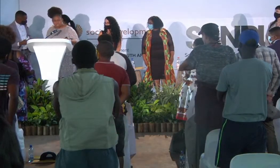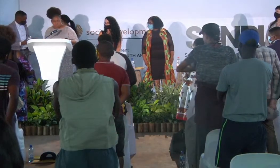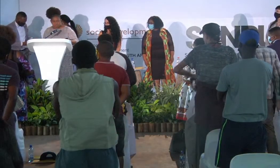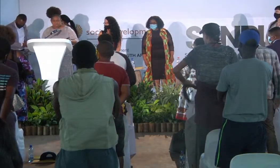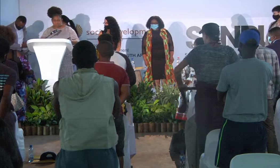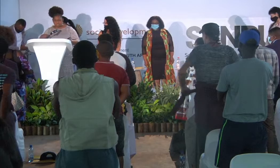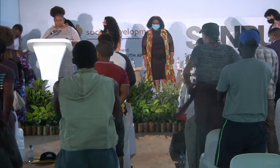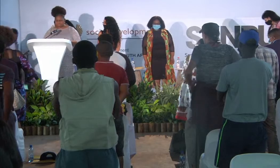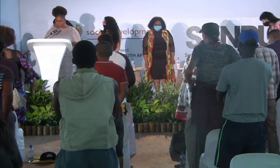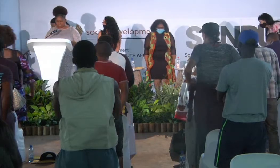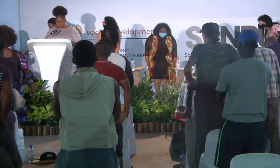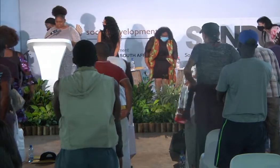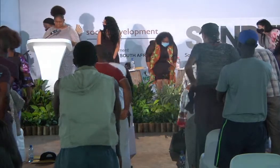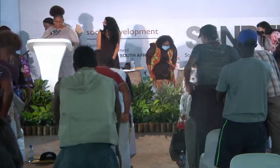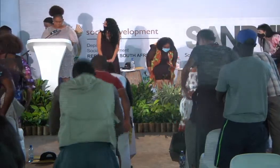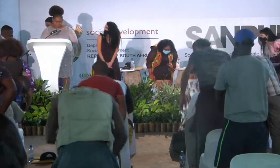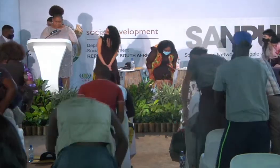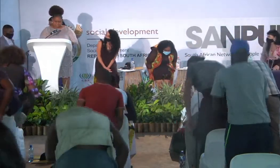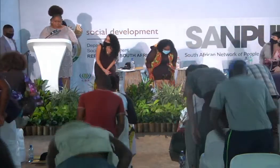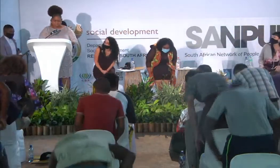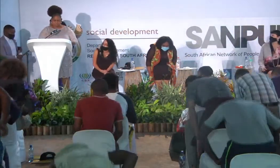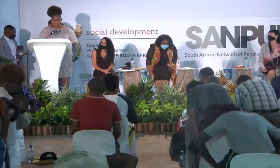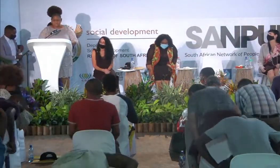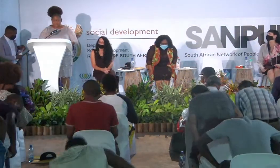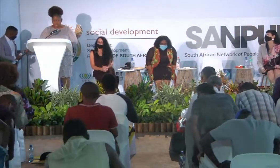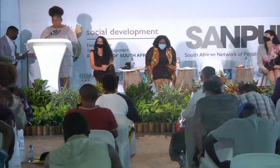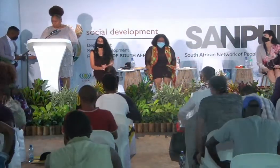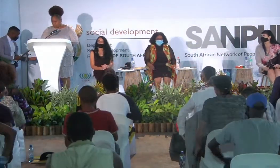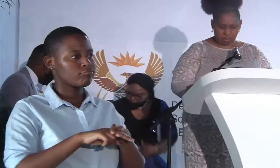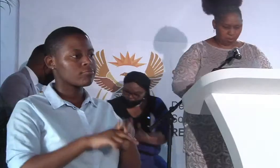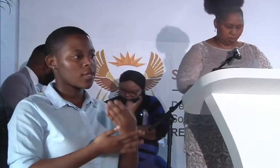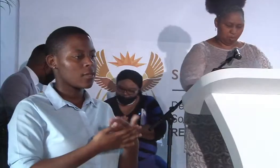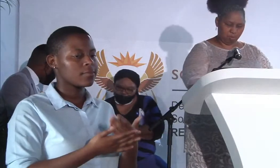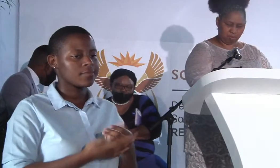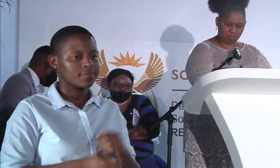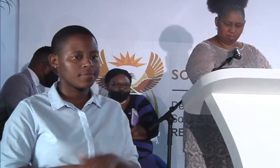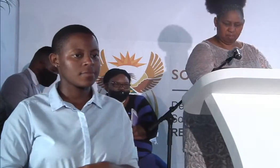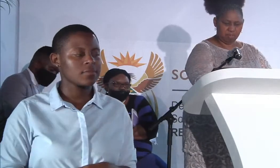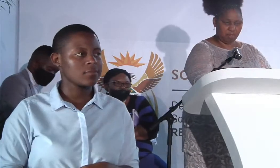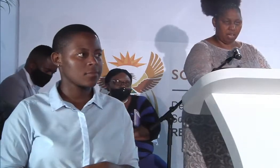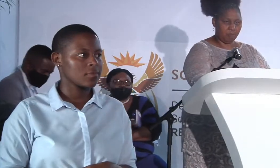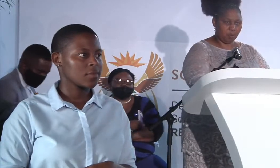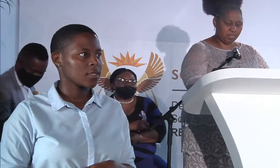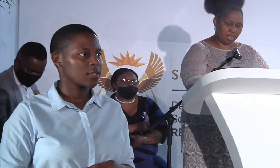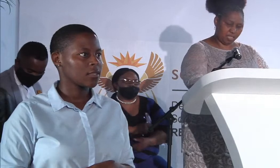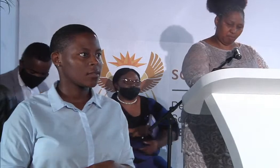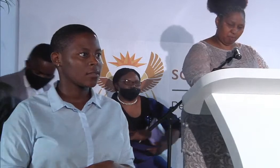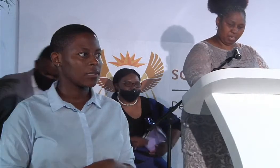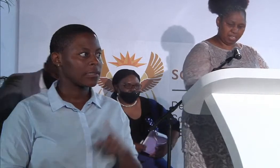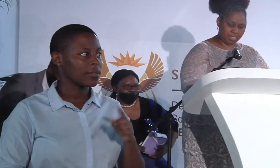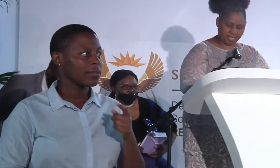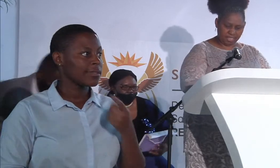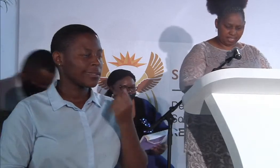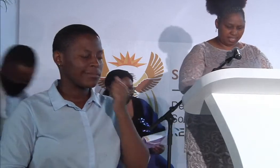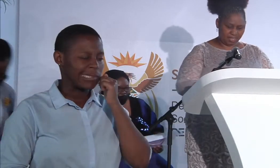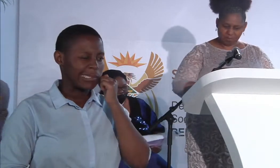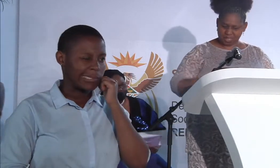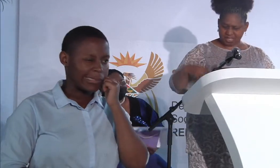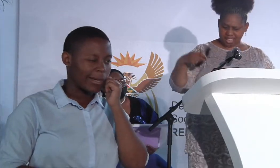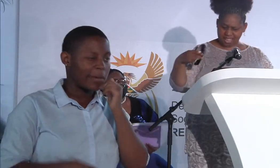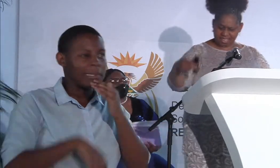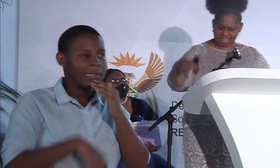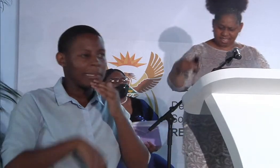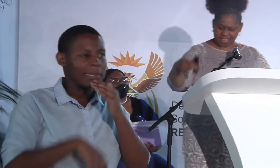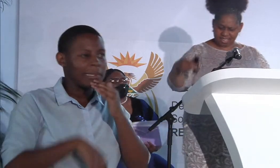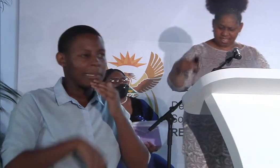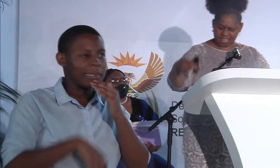Thank you very much. Please be seated. Firstly, allow me to apologize for being a little late this morning.